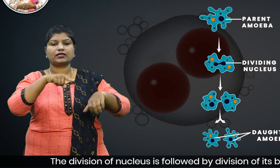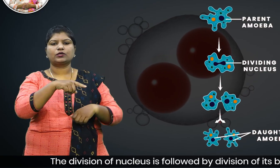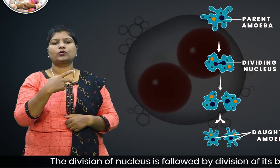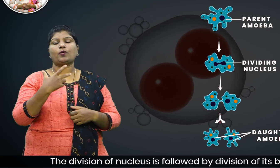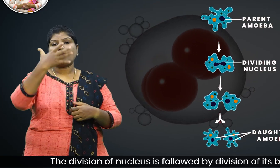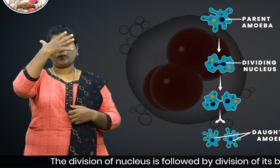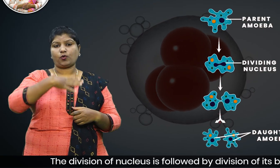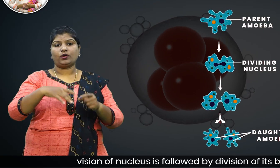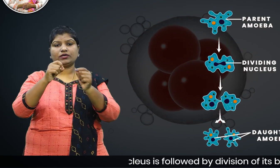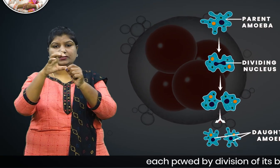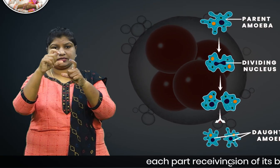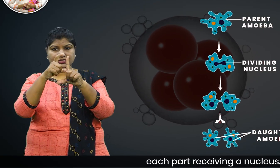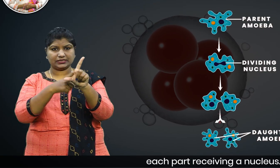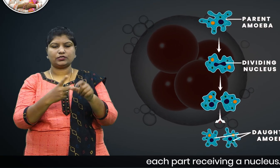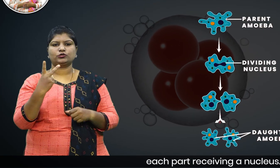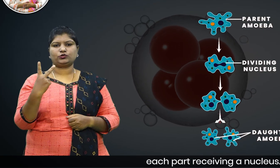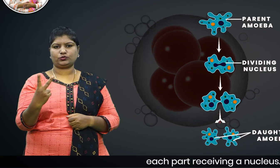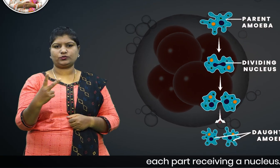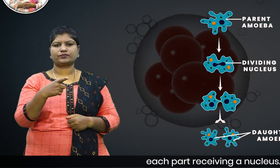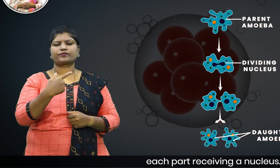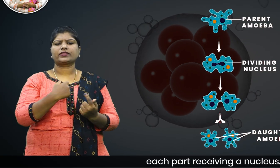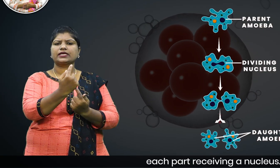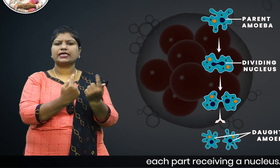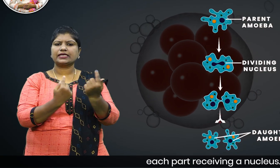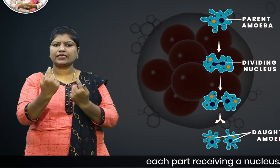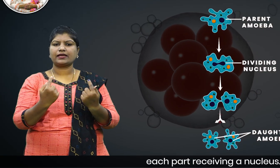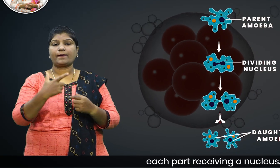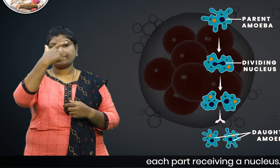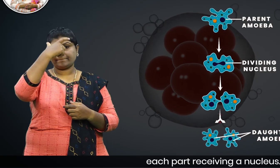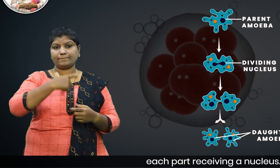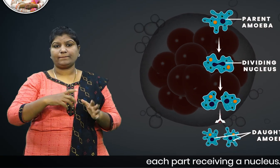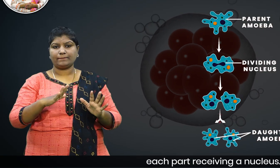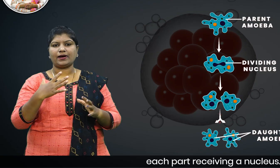two, each part receiving a nucleus.